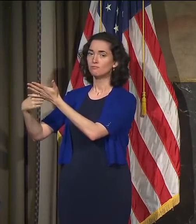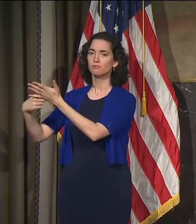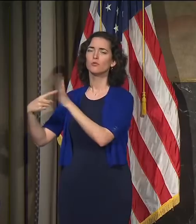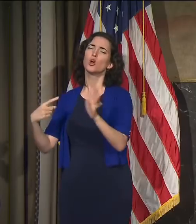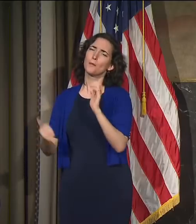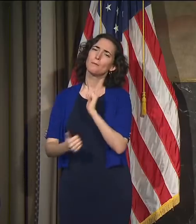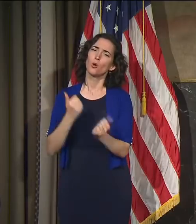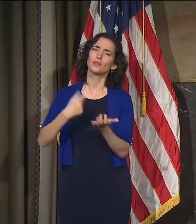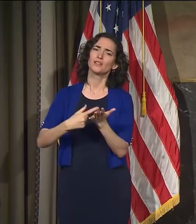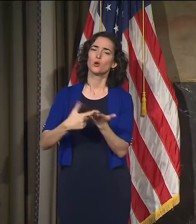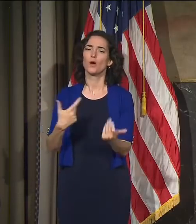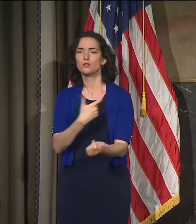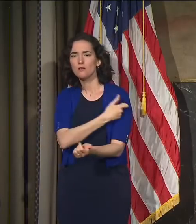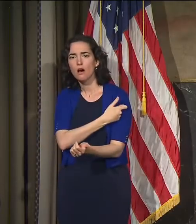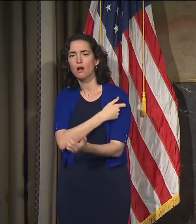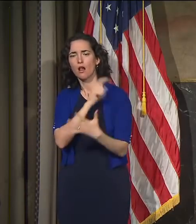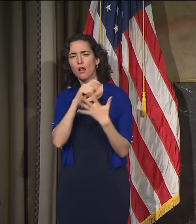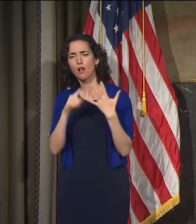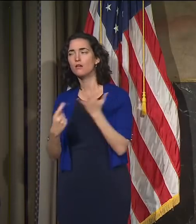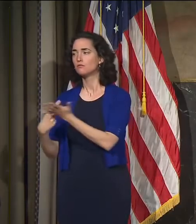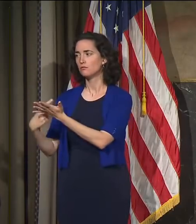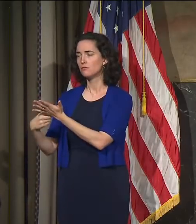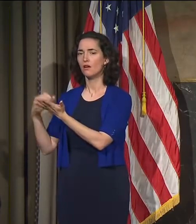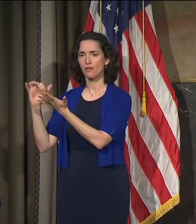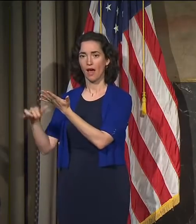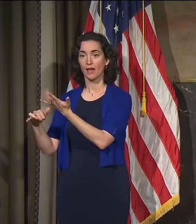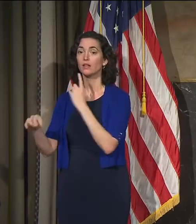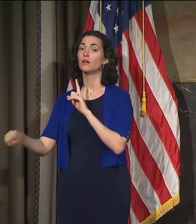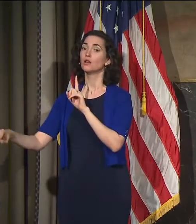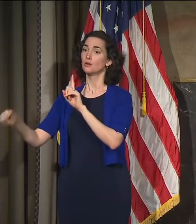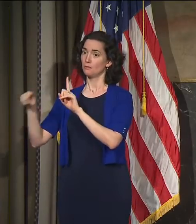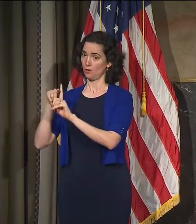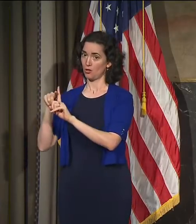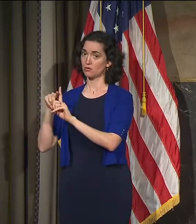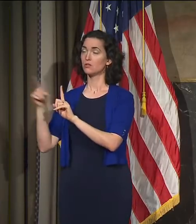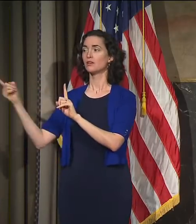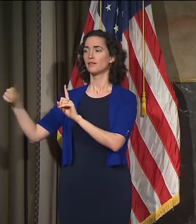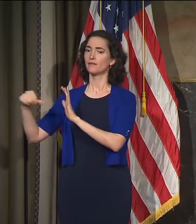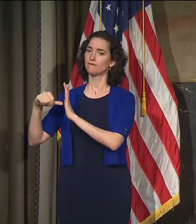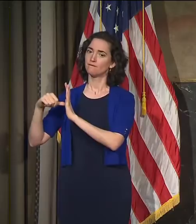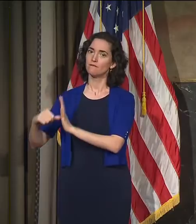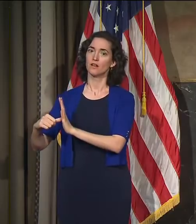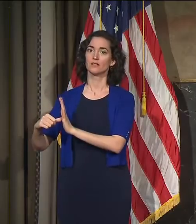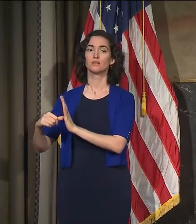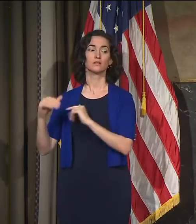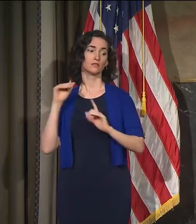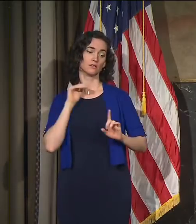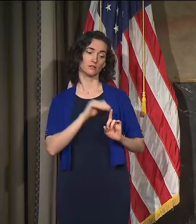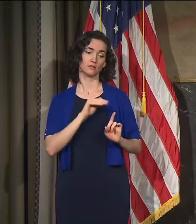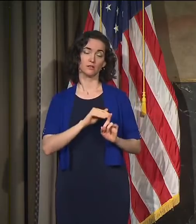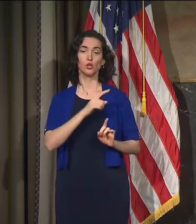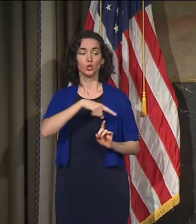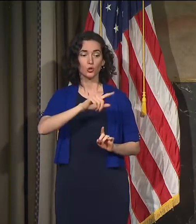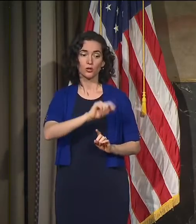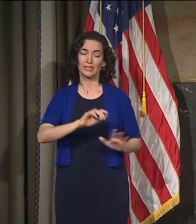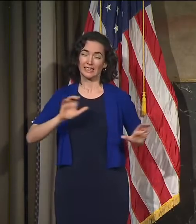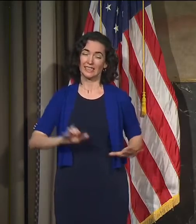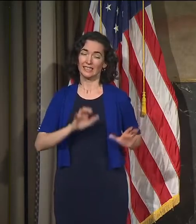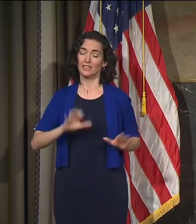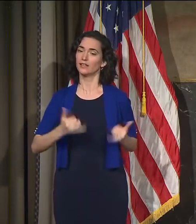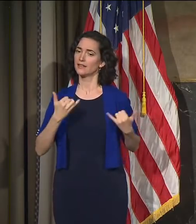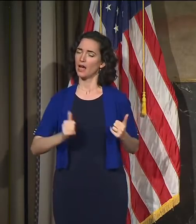and vaccinations and so forth. But there was a very heavy emphasis on the fact that we have to do everything we can